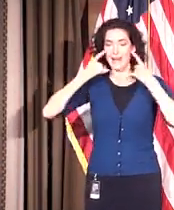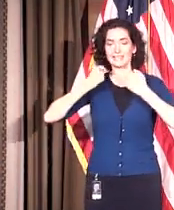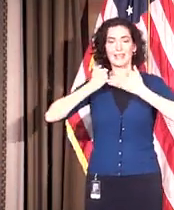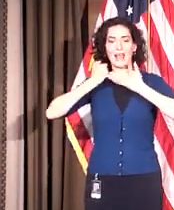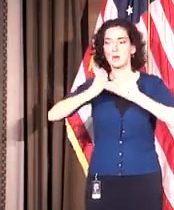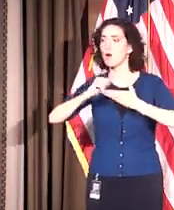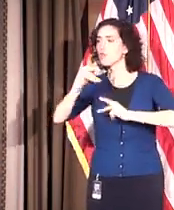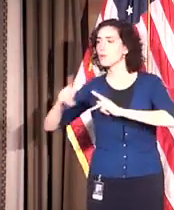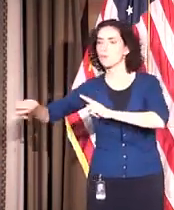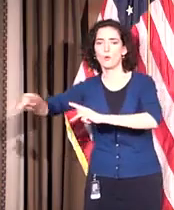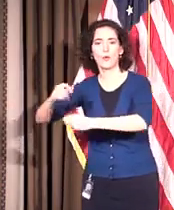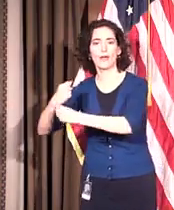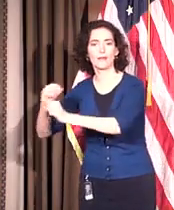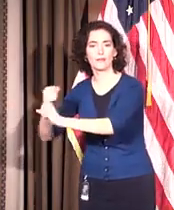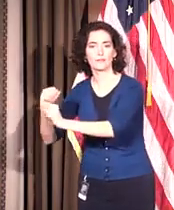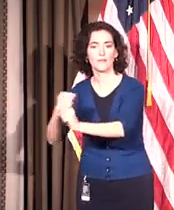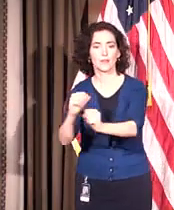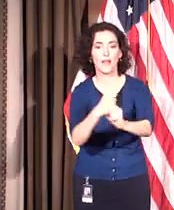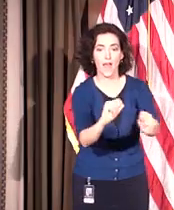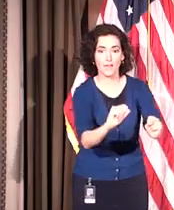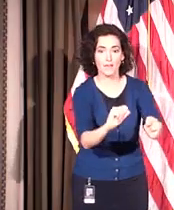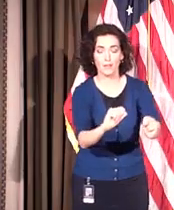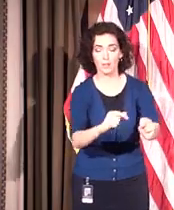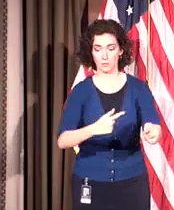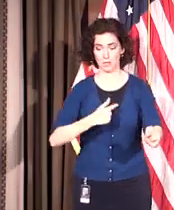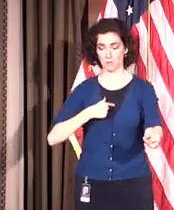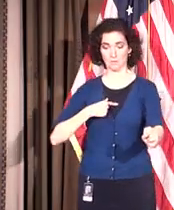around you. It actually protects the wearer too.